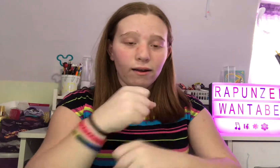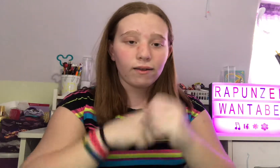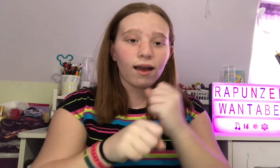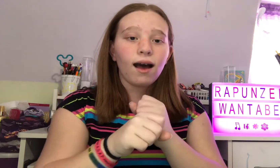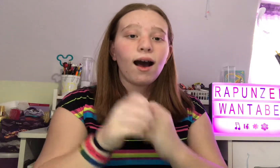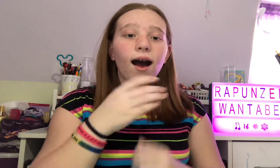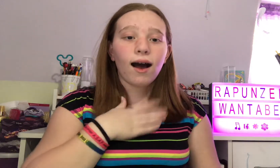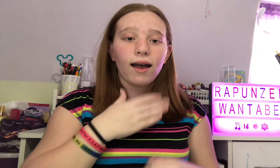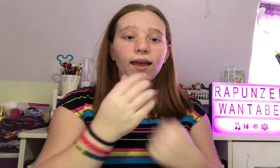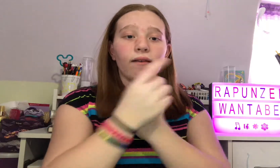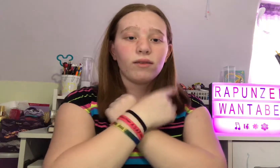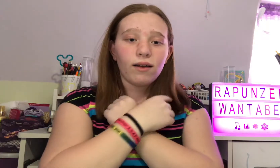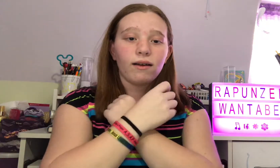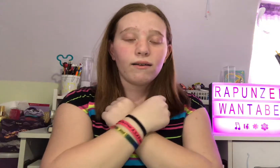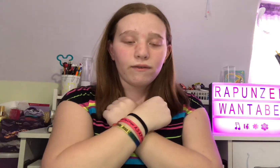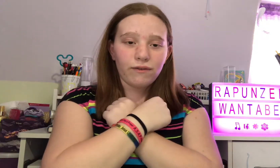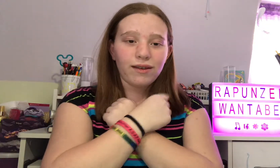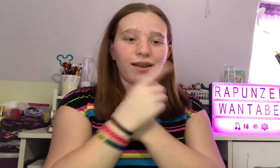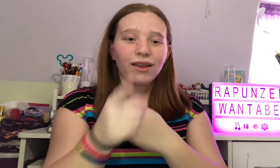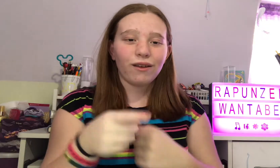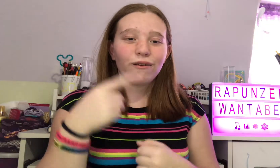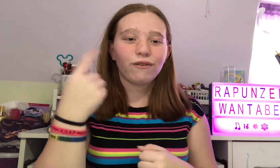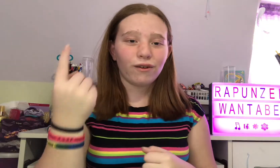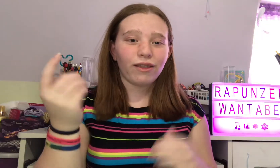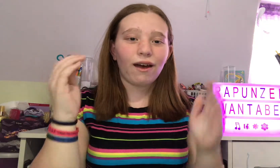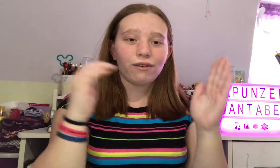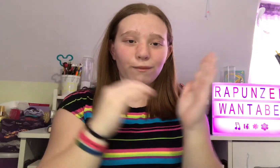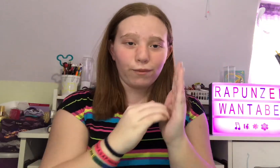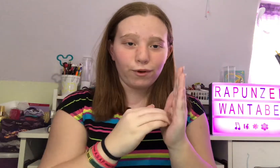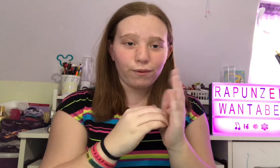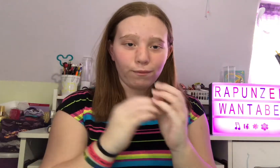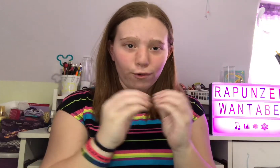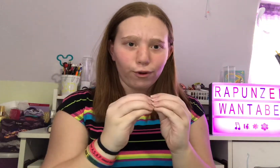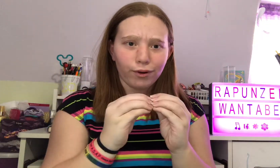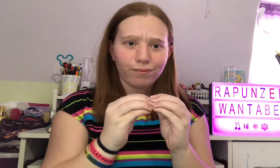1,000 years. I have loved you for 1,000 more.